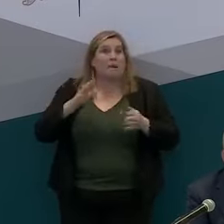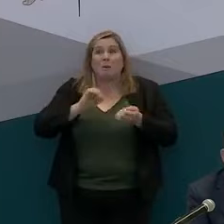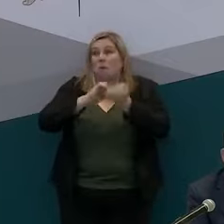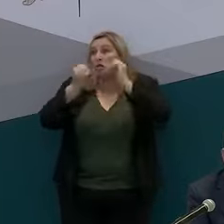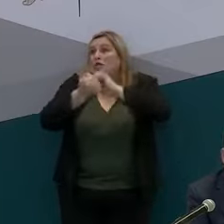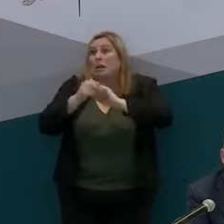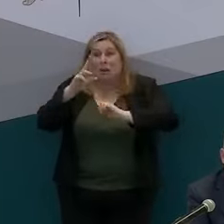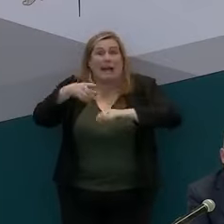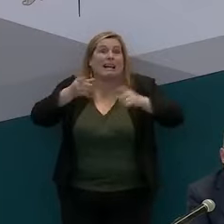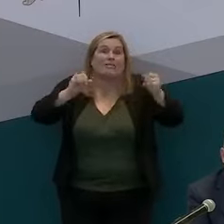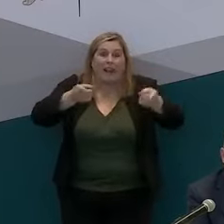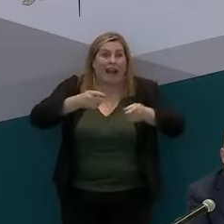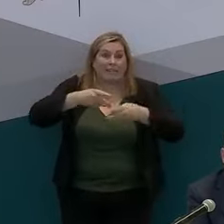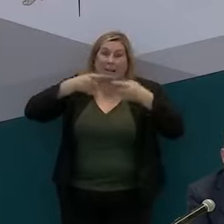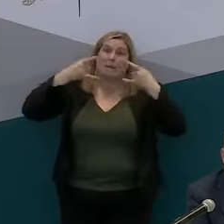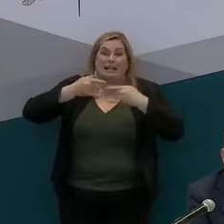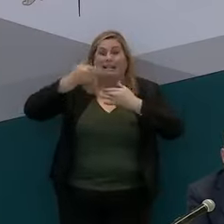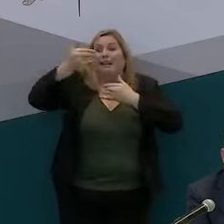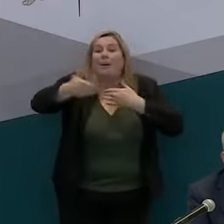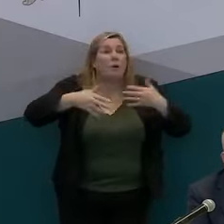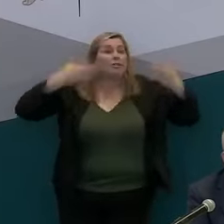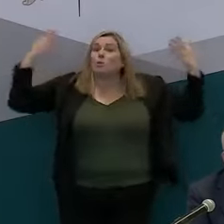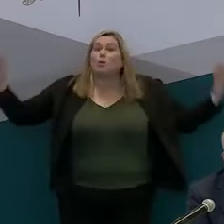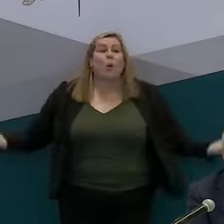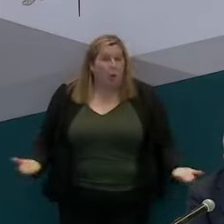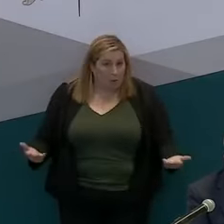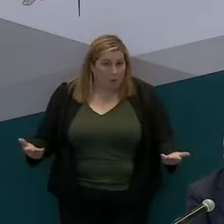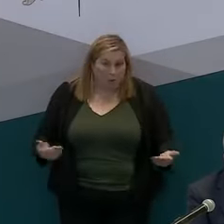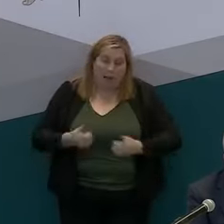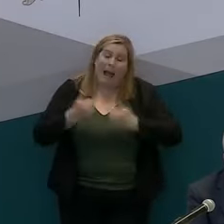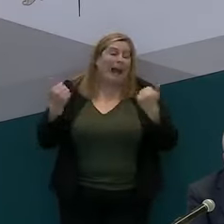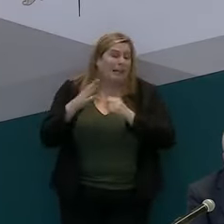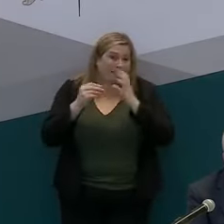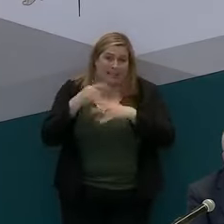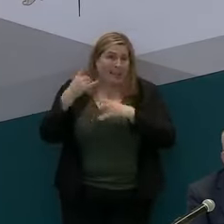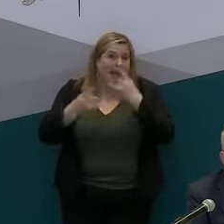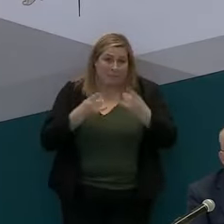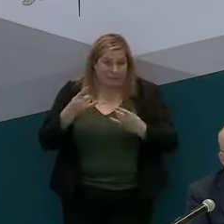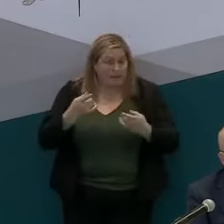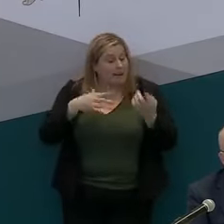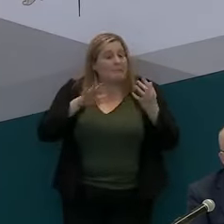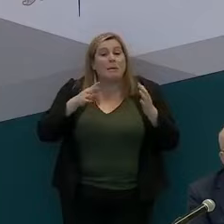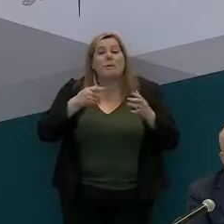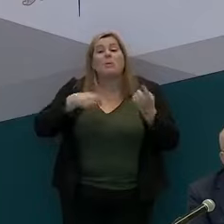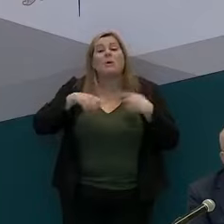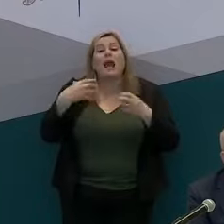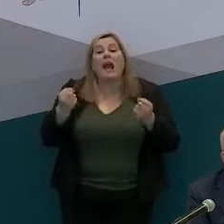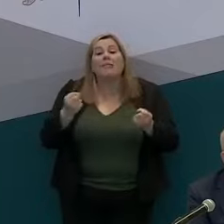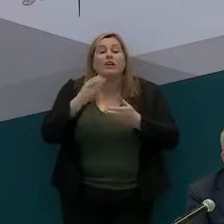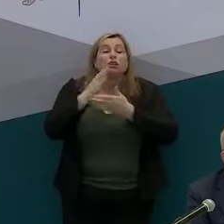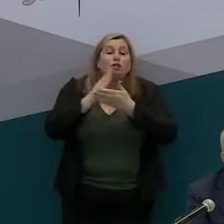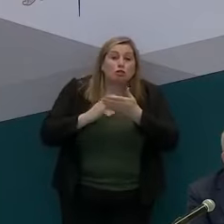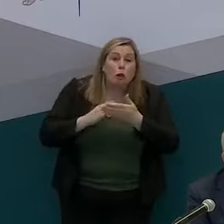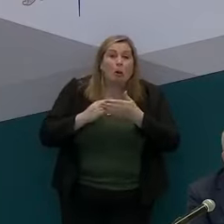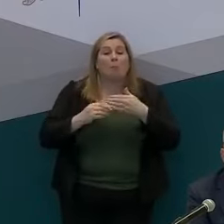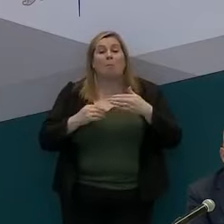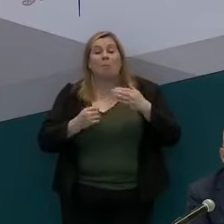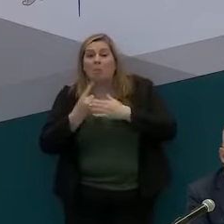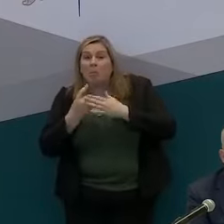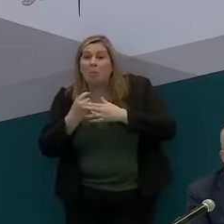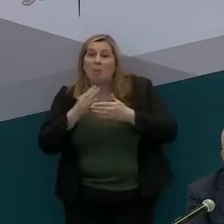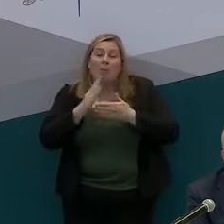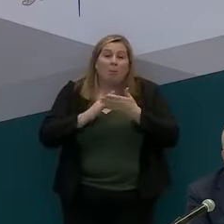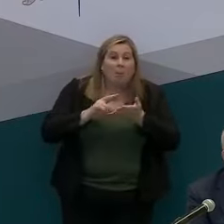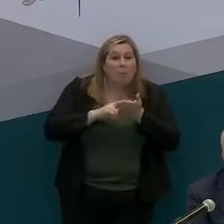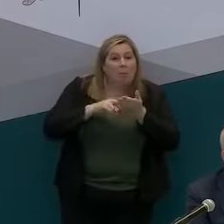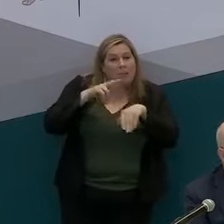conceivable, and I'm not making any prediction in this, it's conceivable that we might have certain measures around use of masks or PPE or other